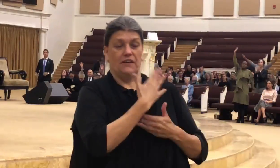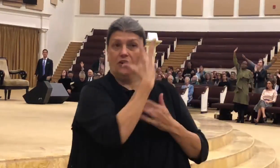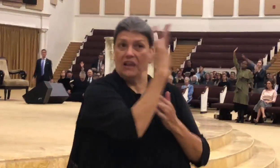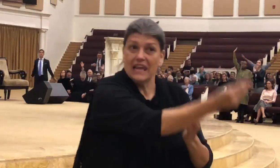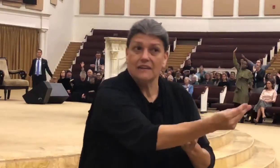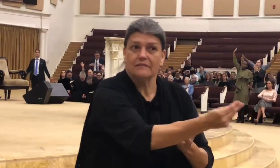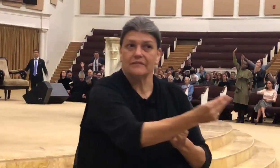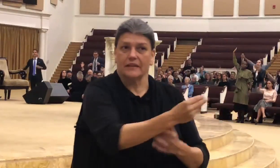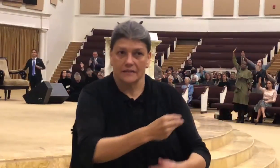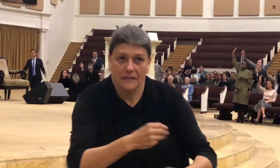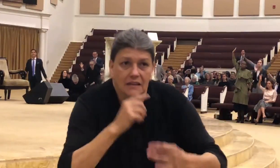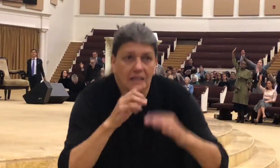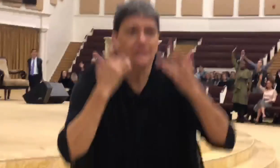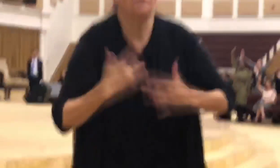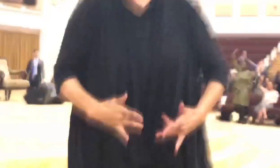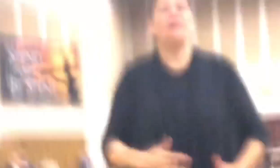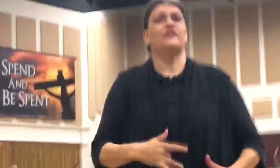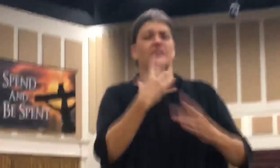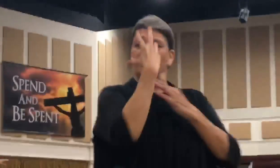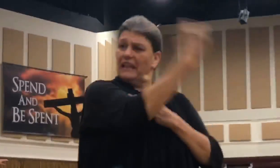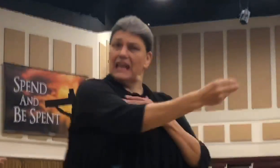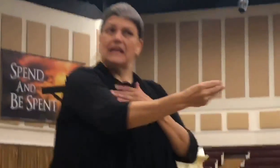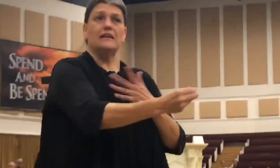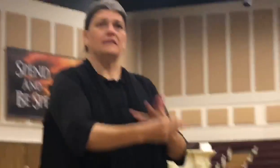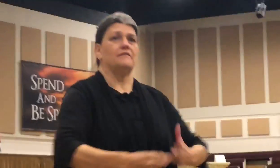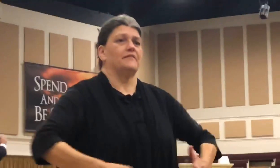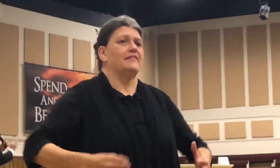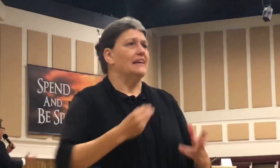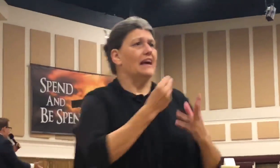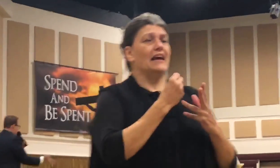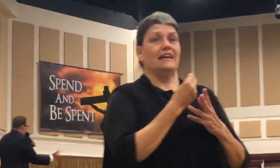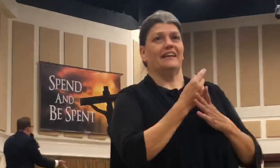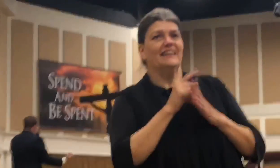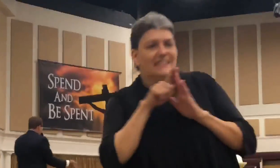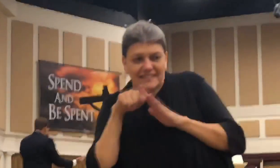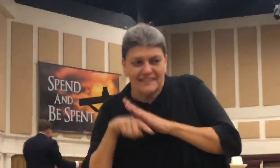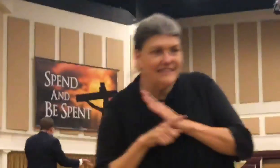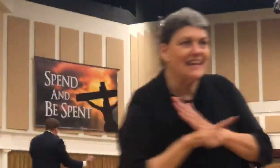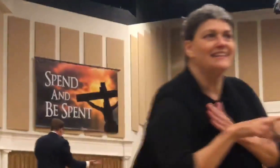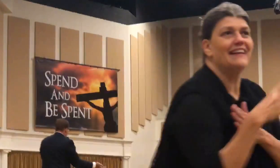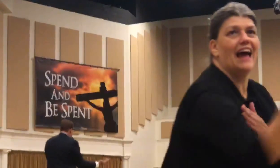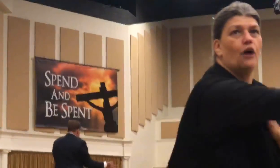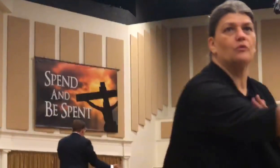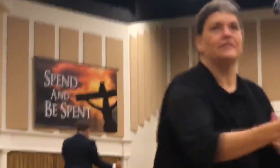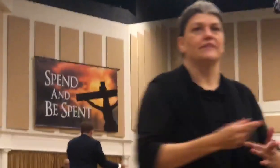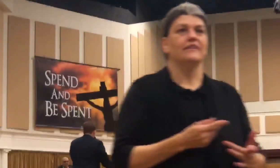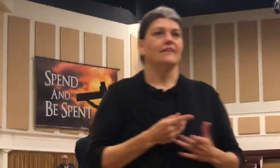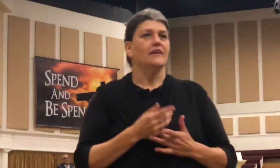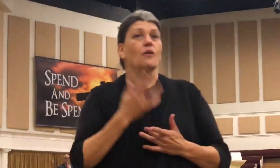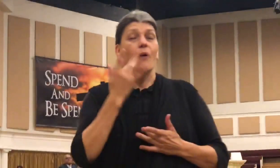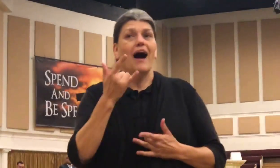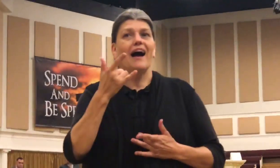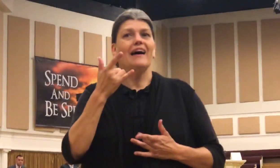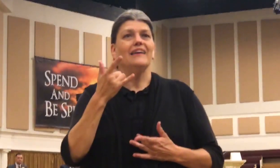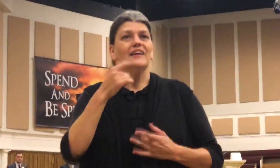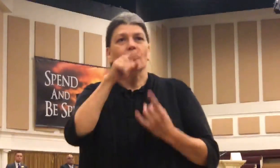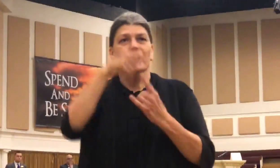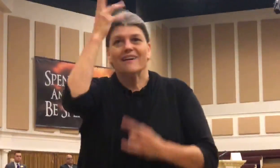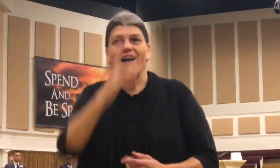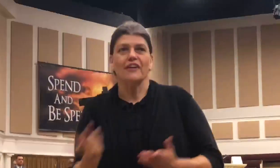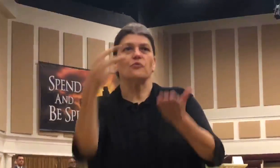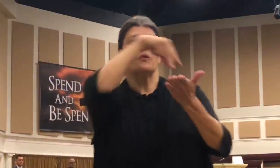back. Depression and oppression start slipping away. Because when God gets up, when